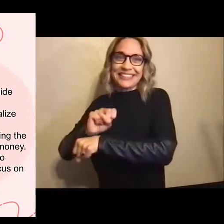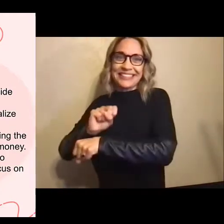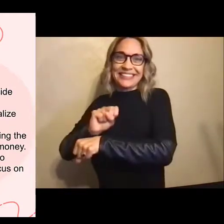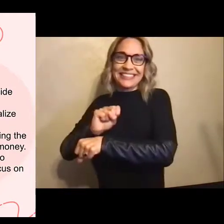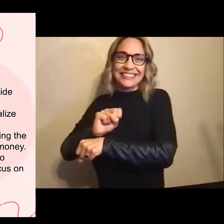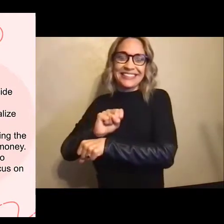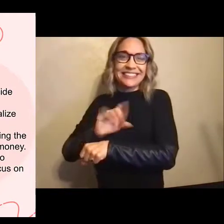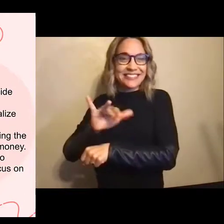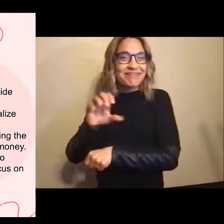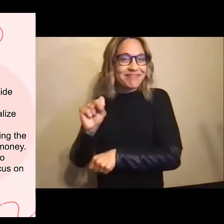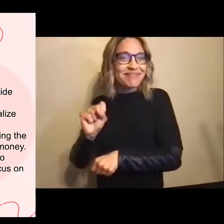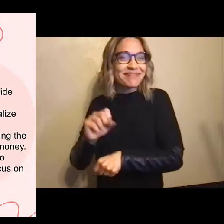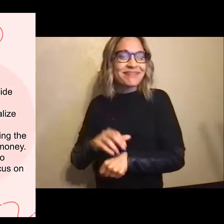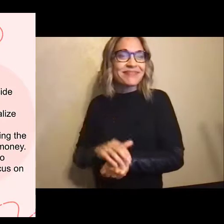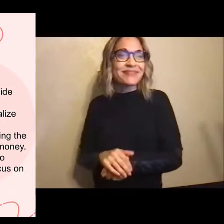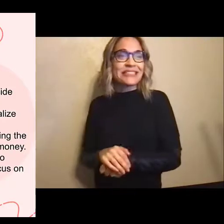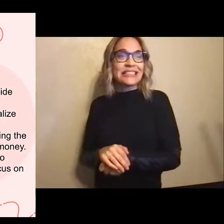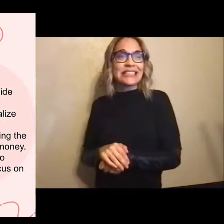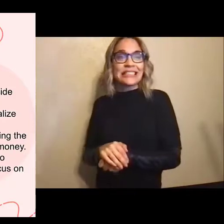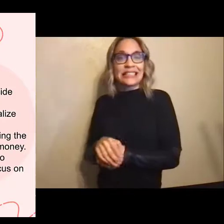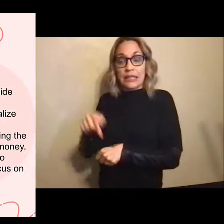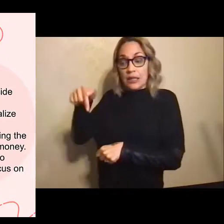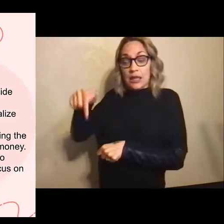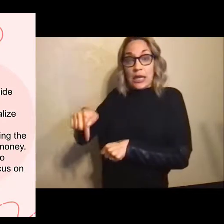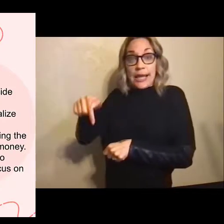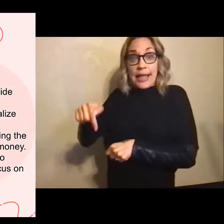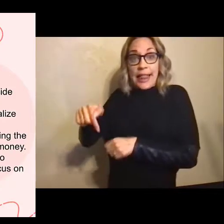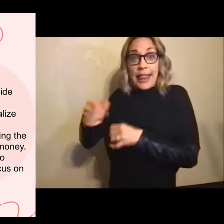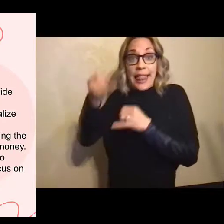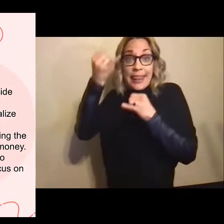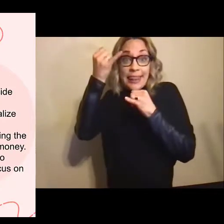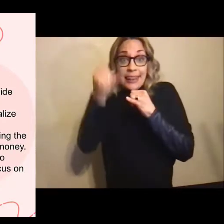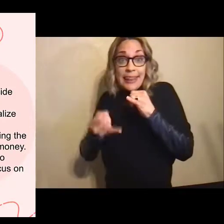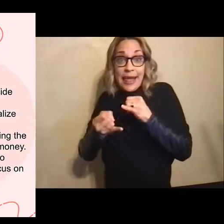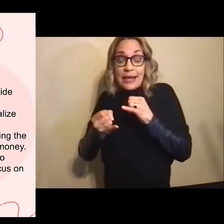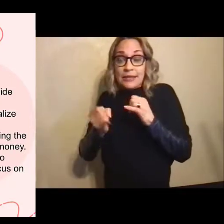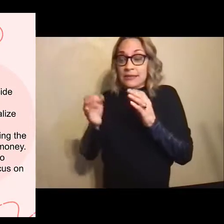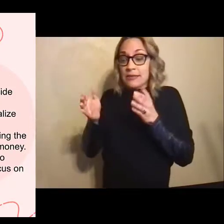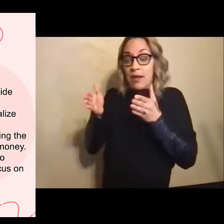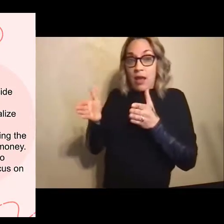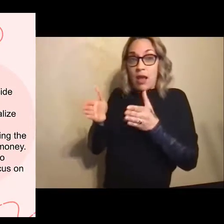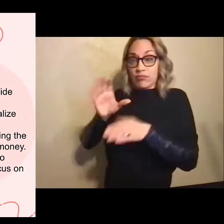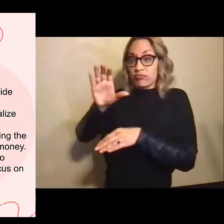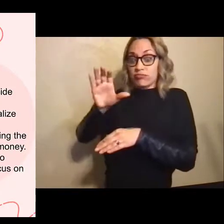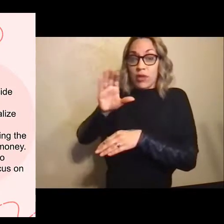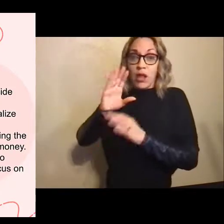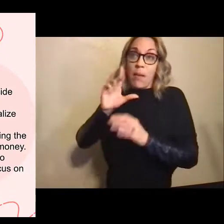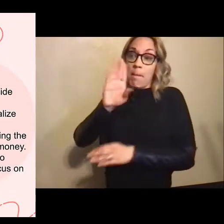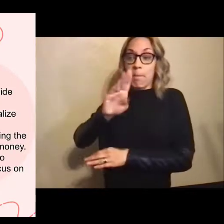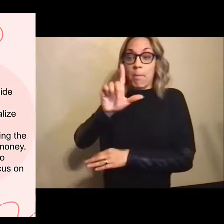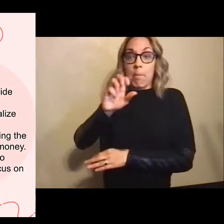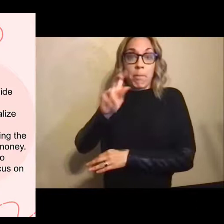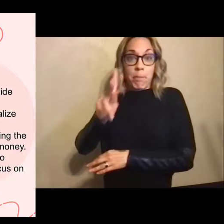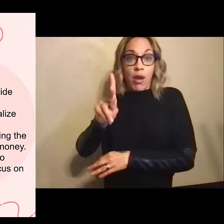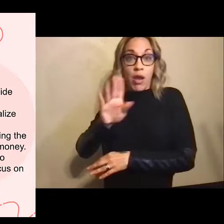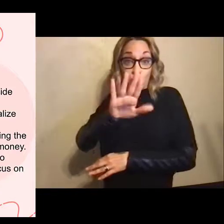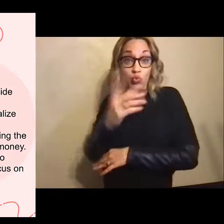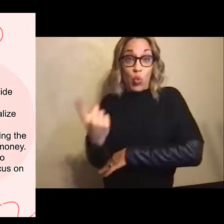spend intentional time with your family and then you can go back to work, that's great. Take the time to do that if you're able.